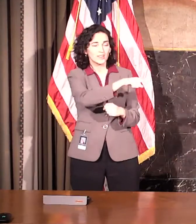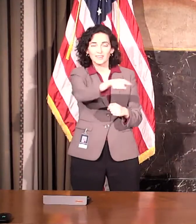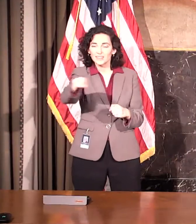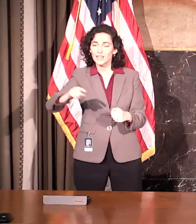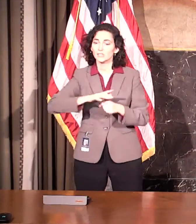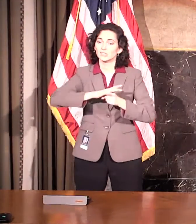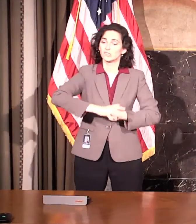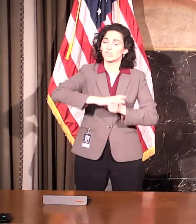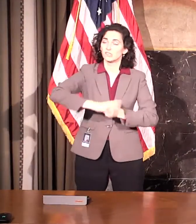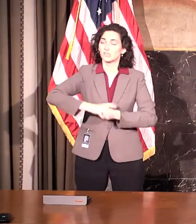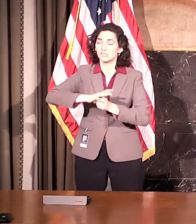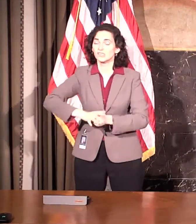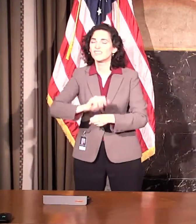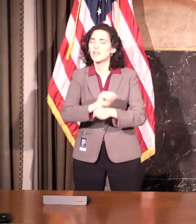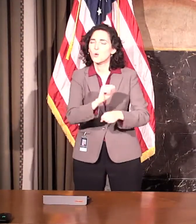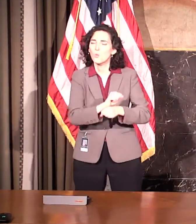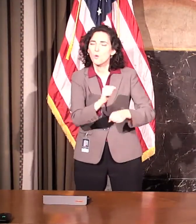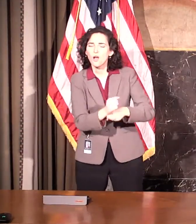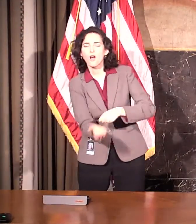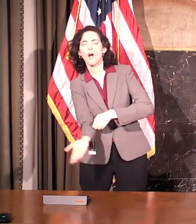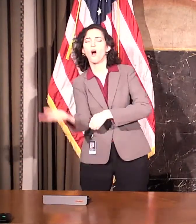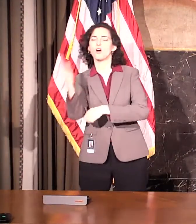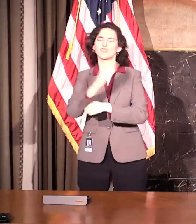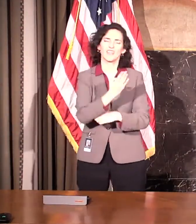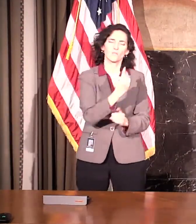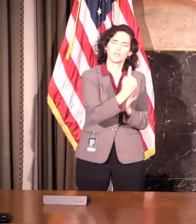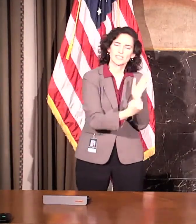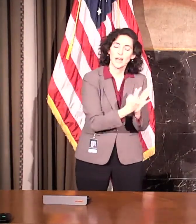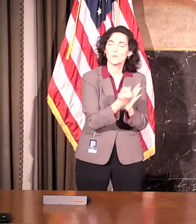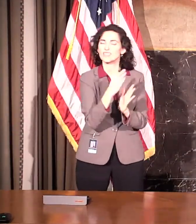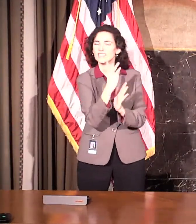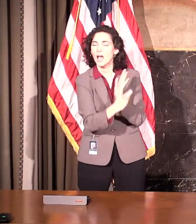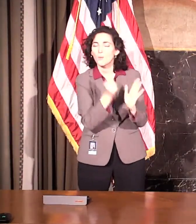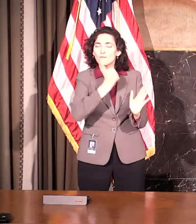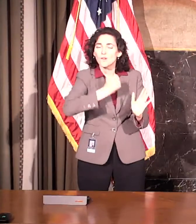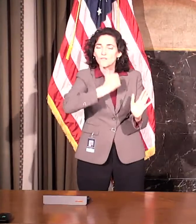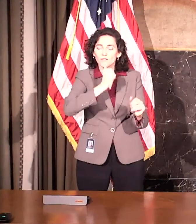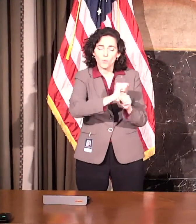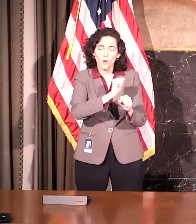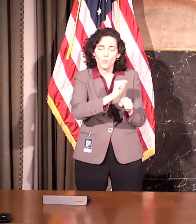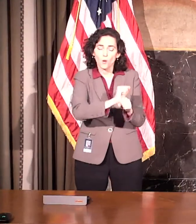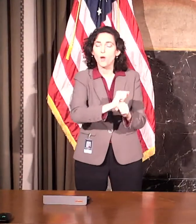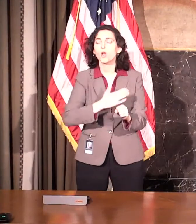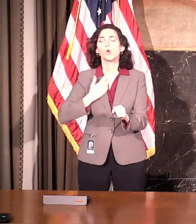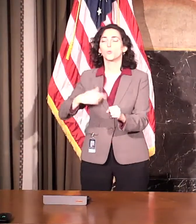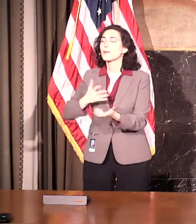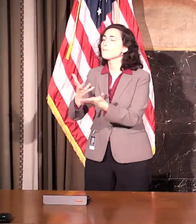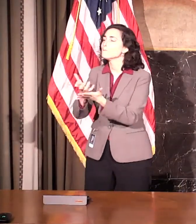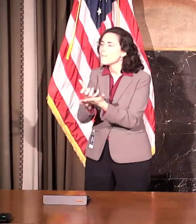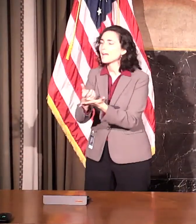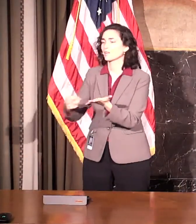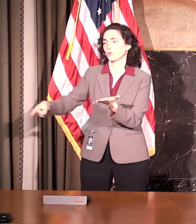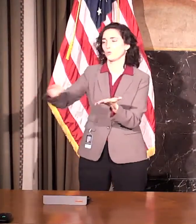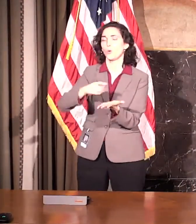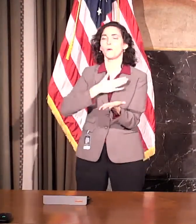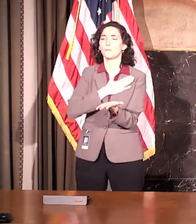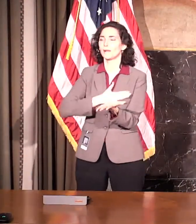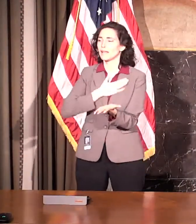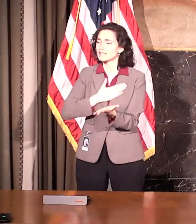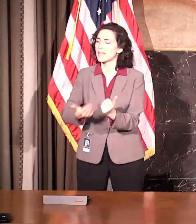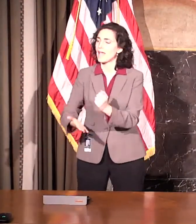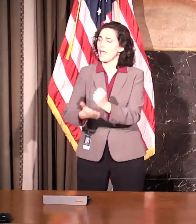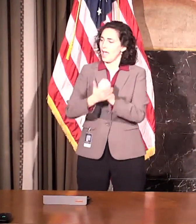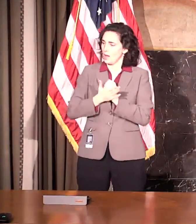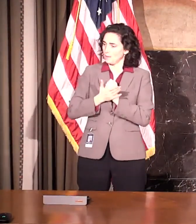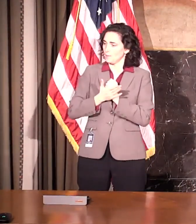14, 16-hour days. We are begging you to help us help you by continuing to mask up